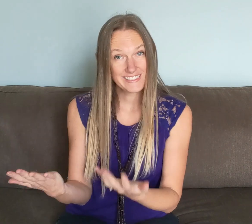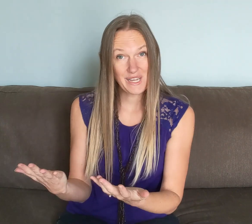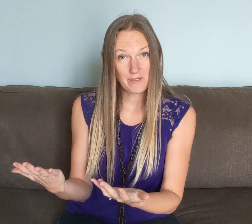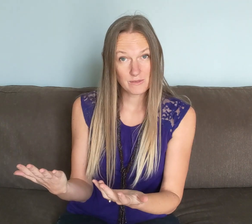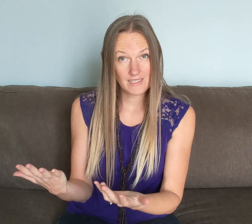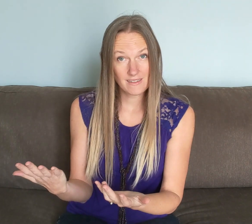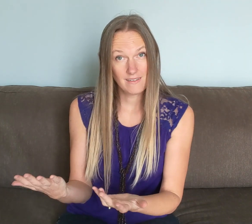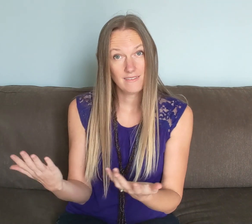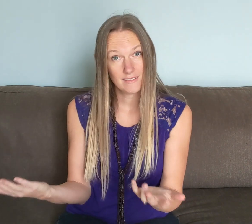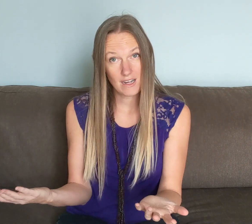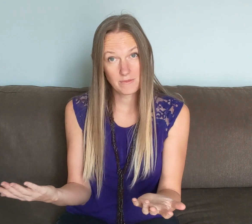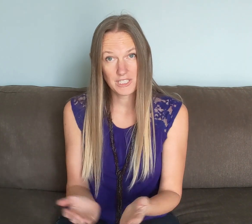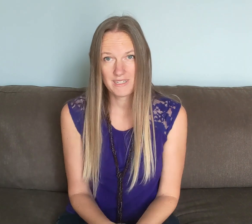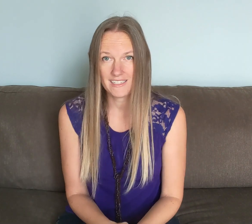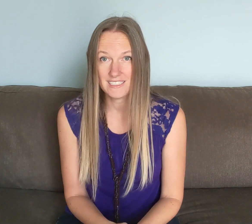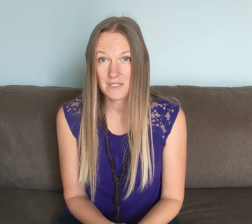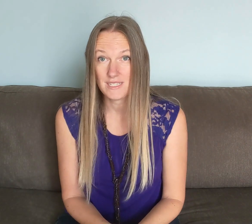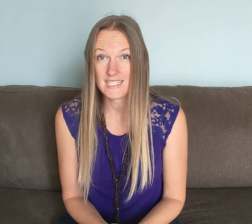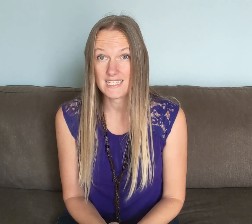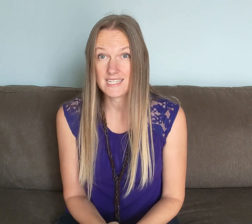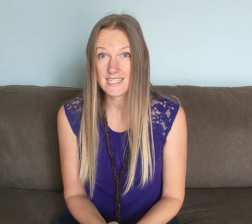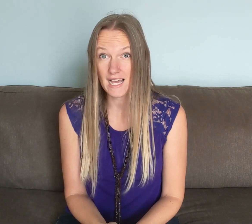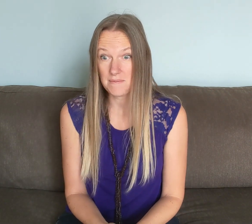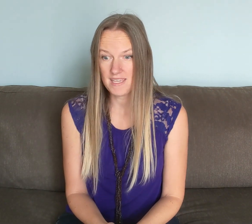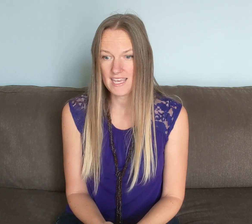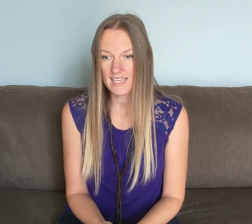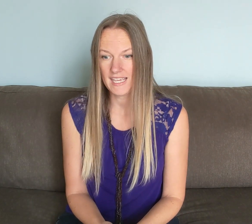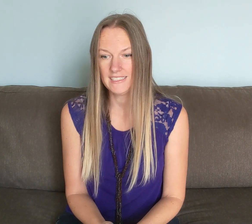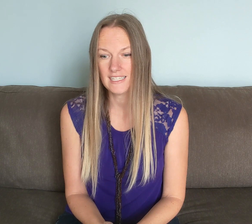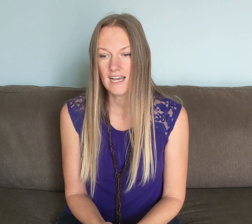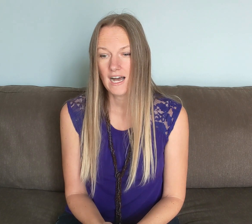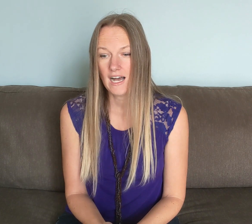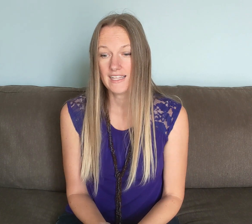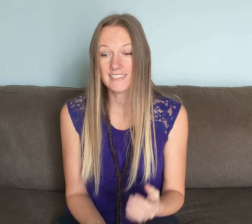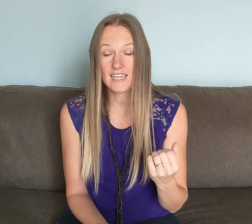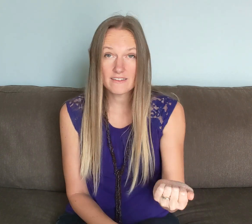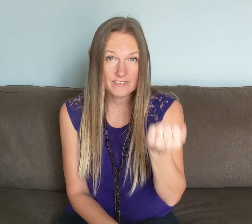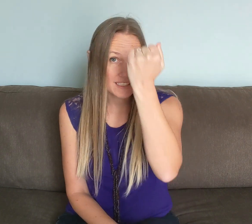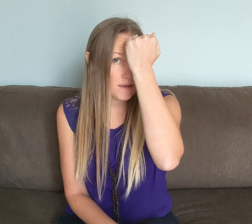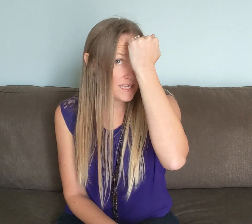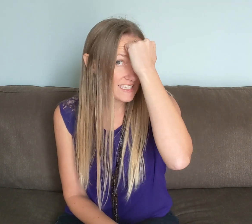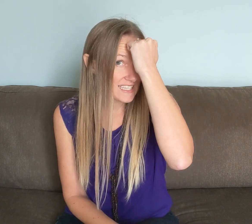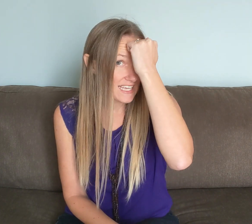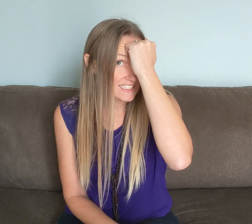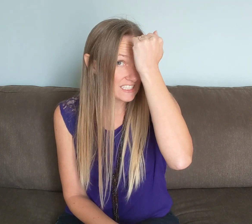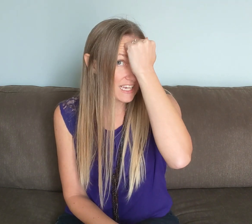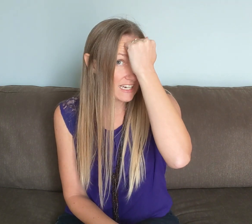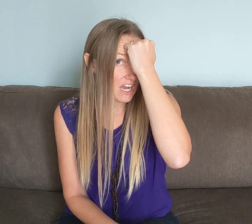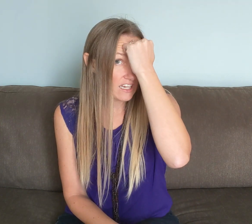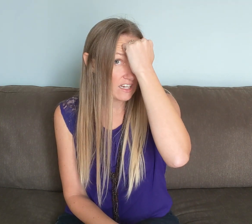song was written, the common terminology was dumb in that case. The sign for dumb is this. You're just kind of knocking on